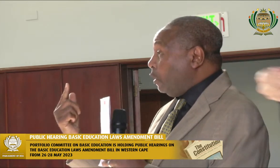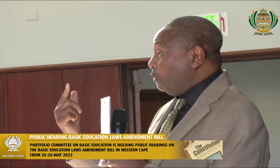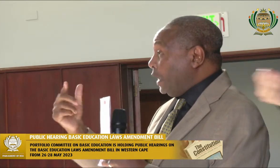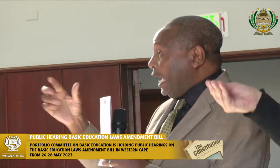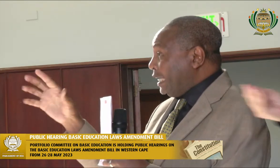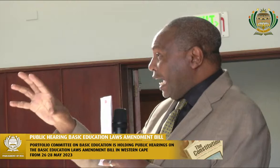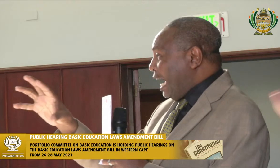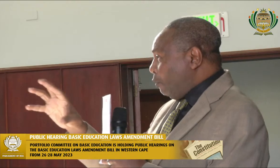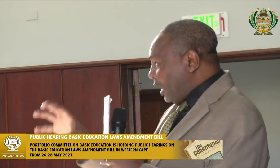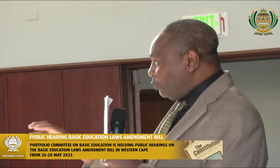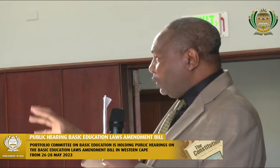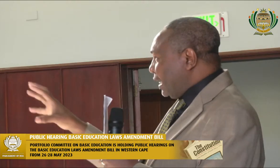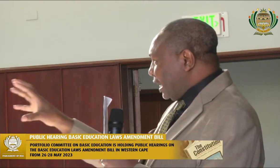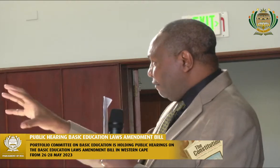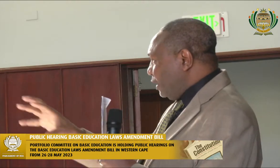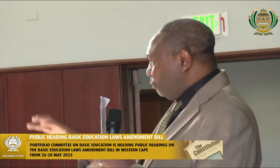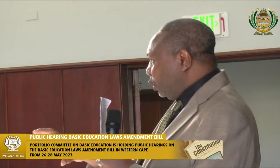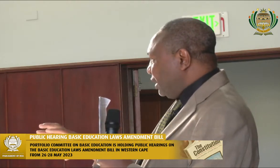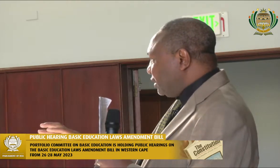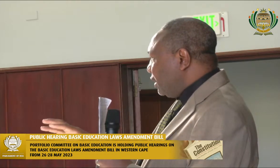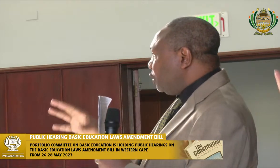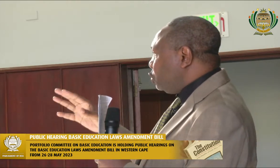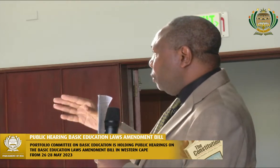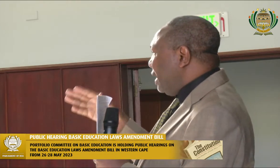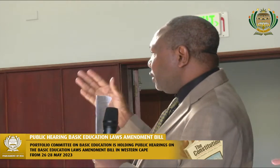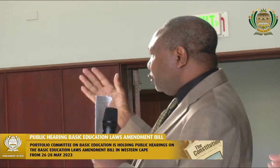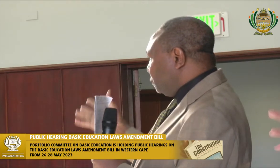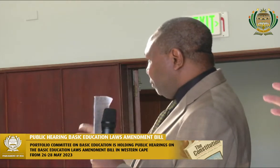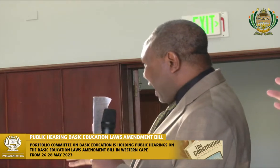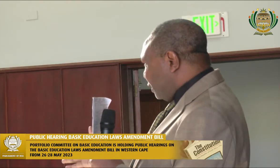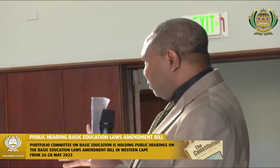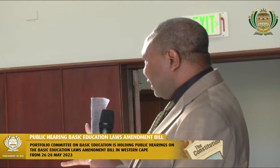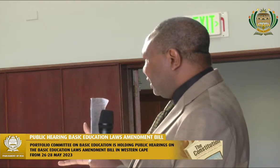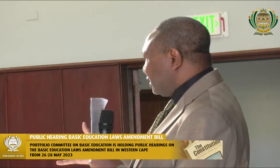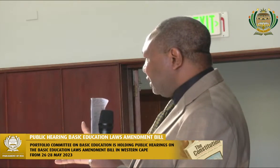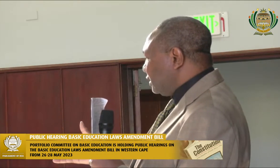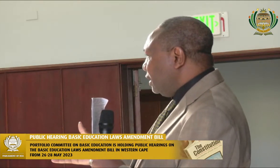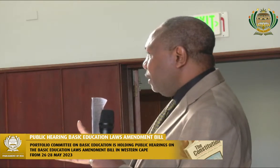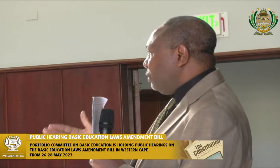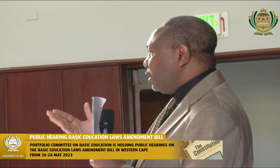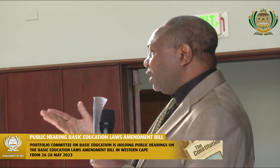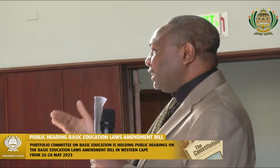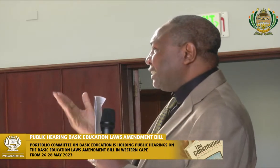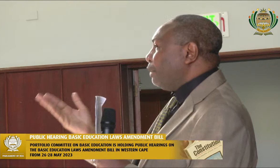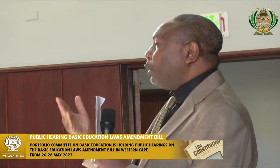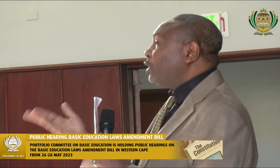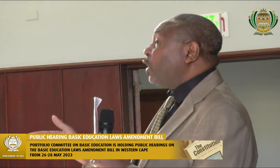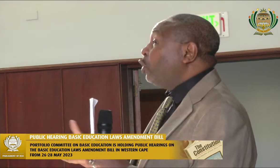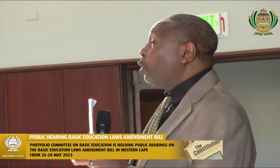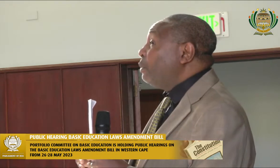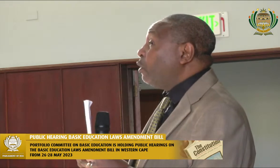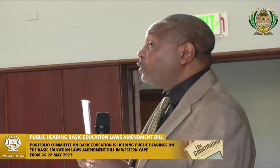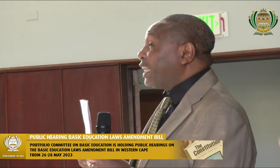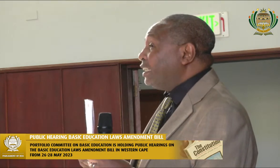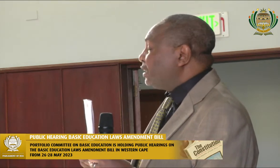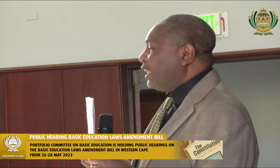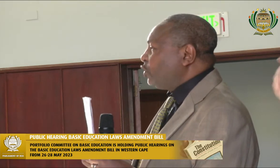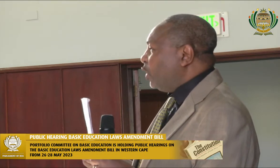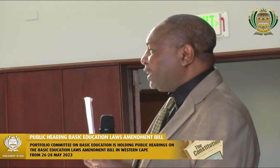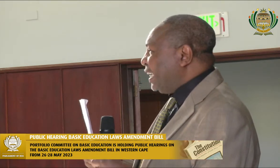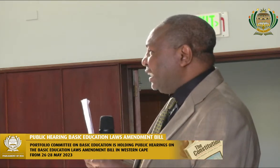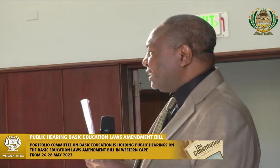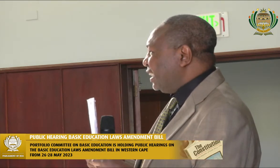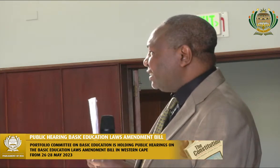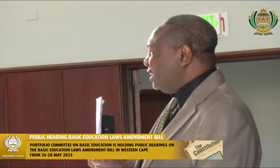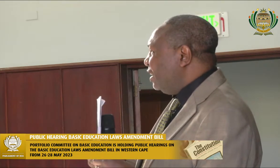get involved, and I work with the governing bodies to make those bulk purchases, because it's about economic of scales.